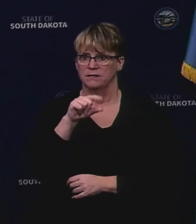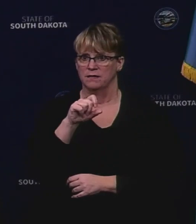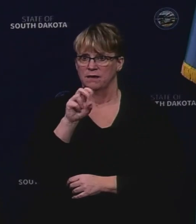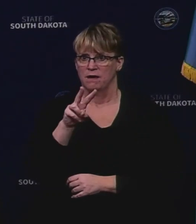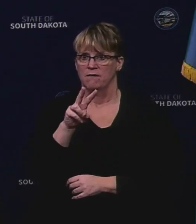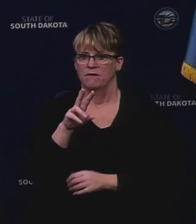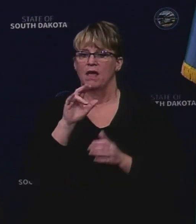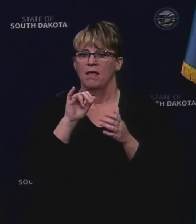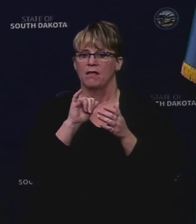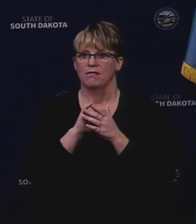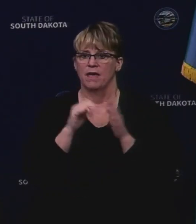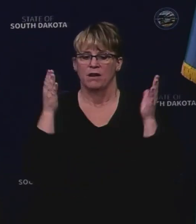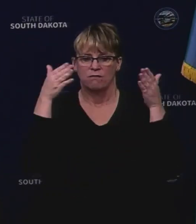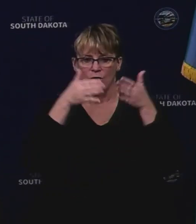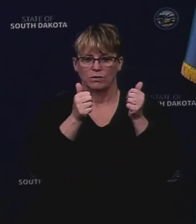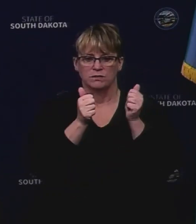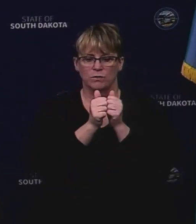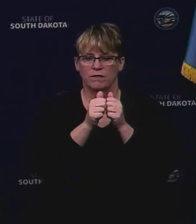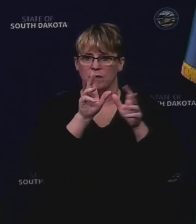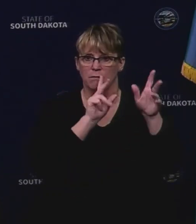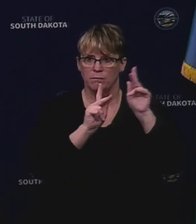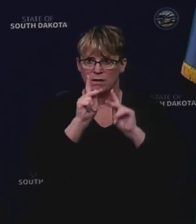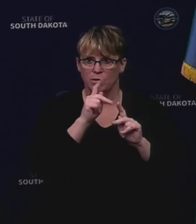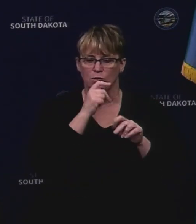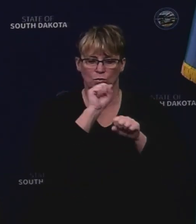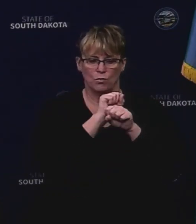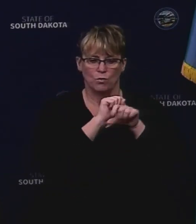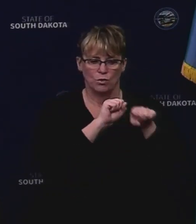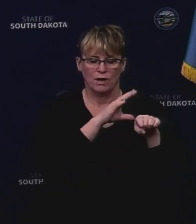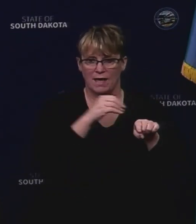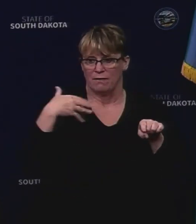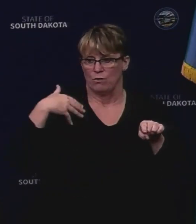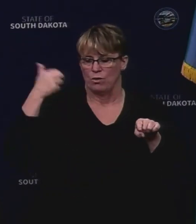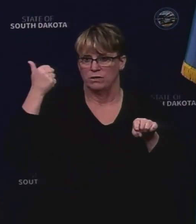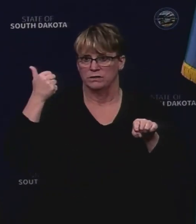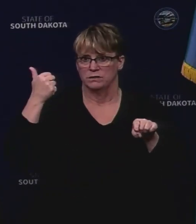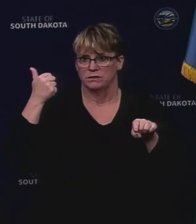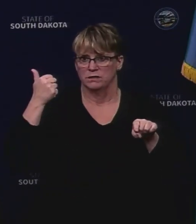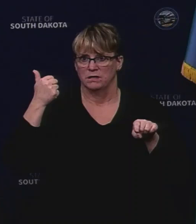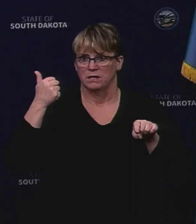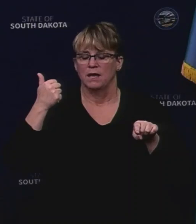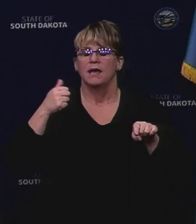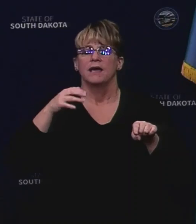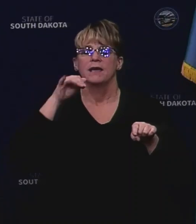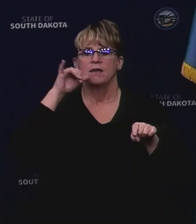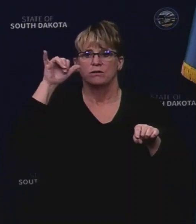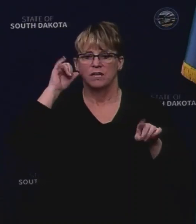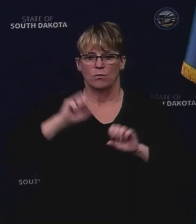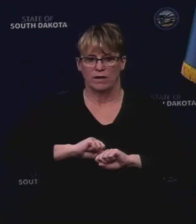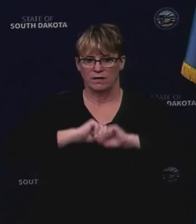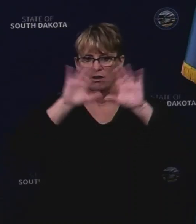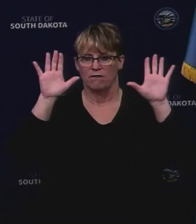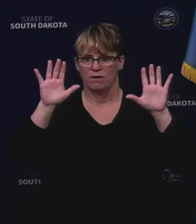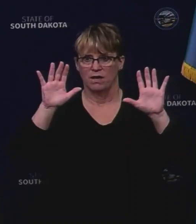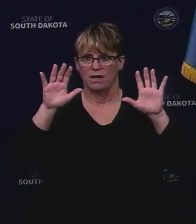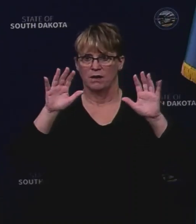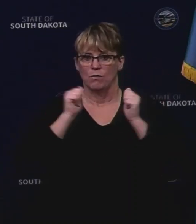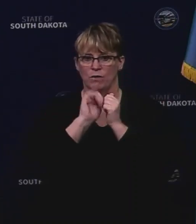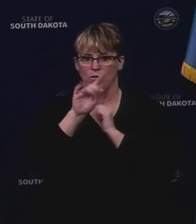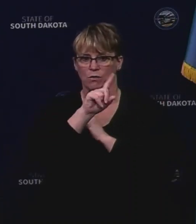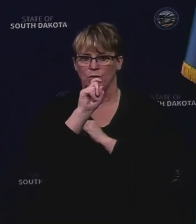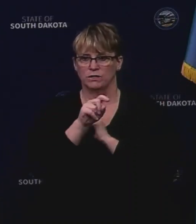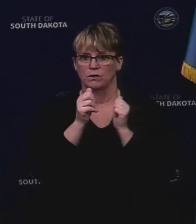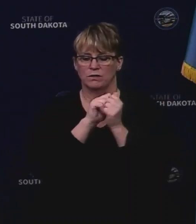covid.sd.gov that are geared towards employers and employees. And after your question yesterday, we did clarify the